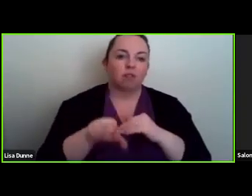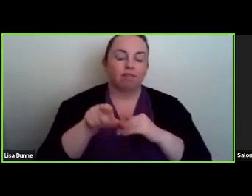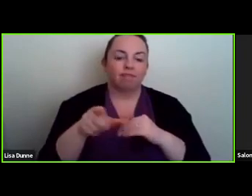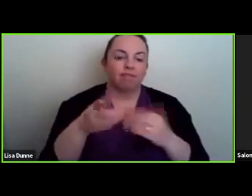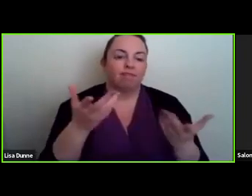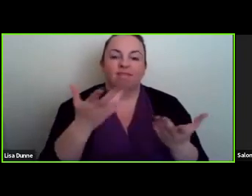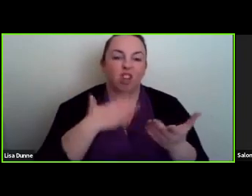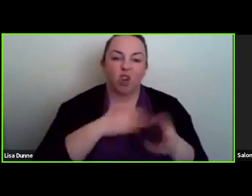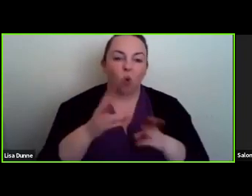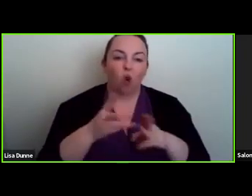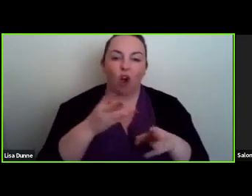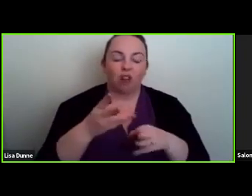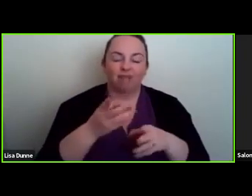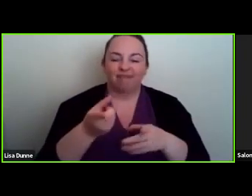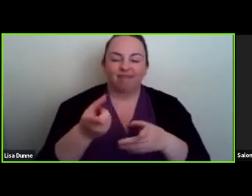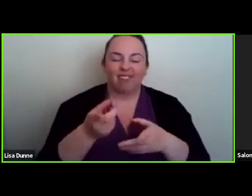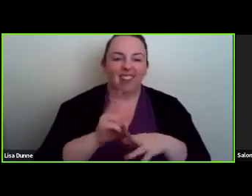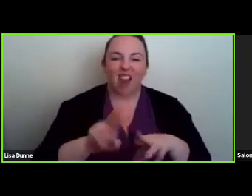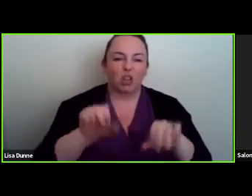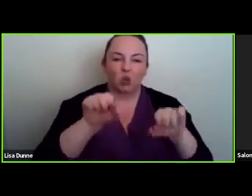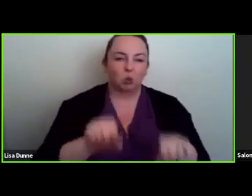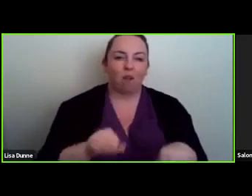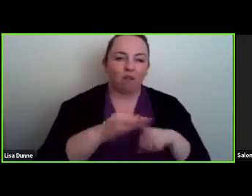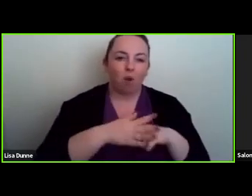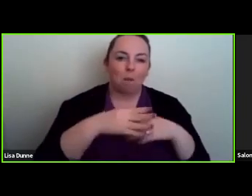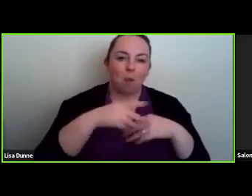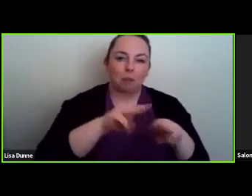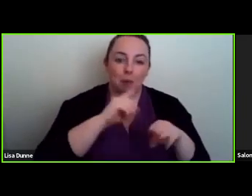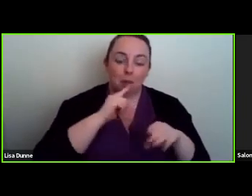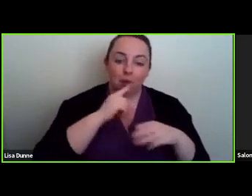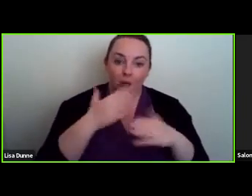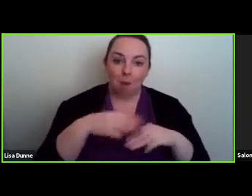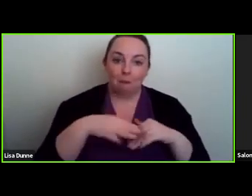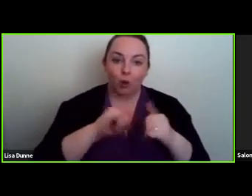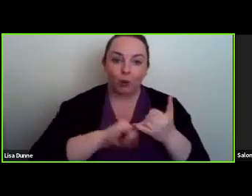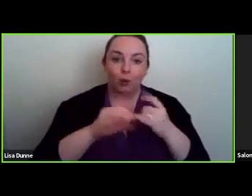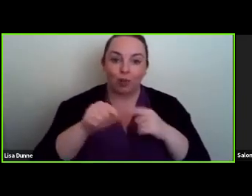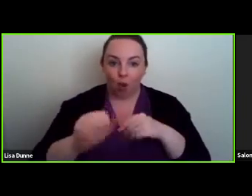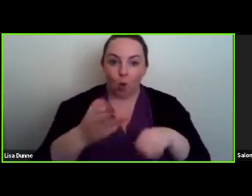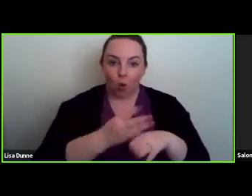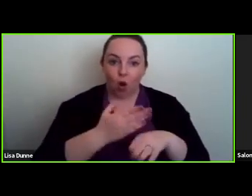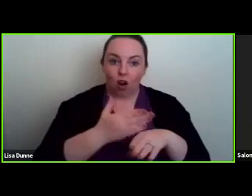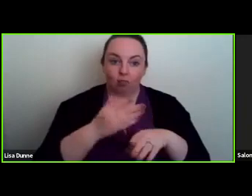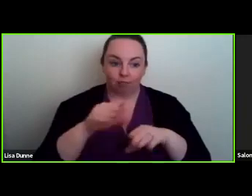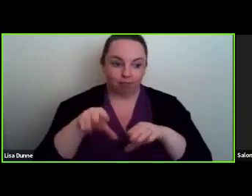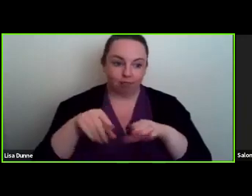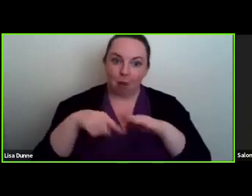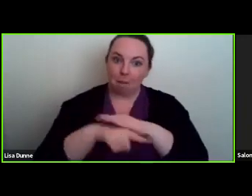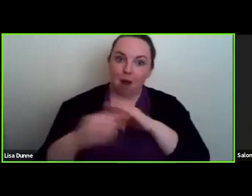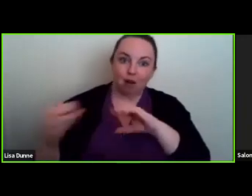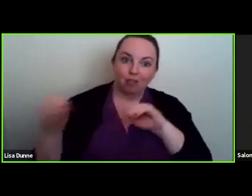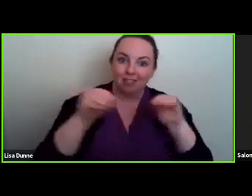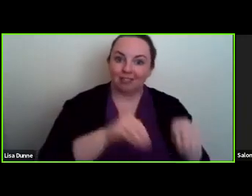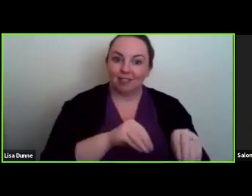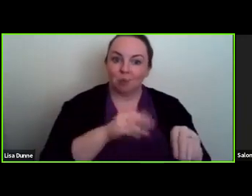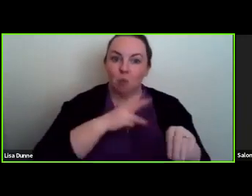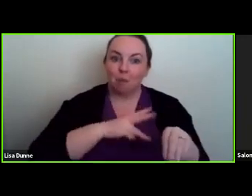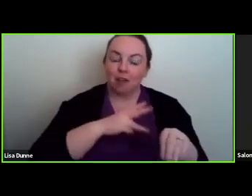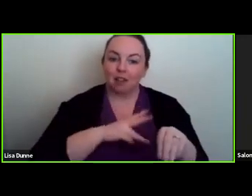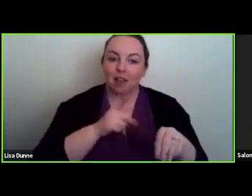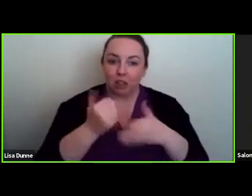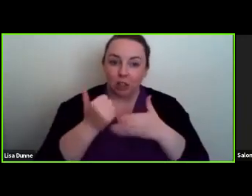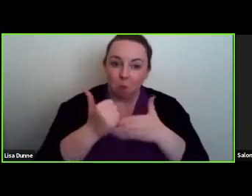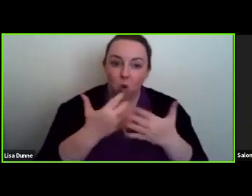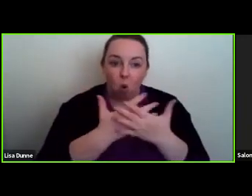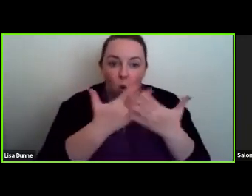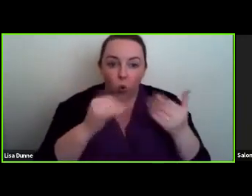is not even suitable for many people. But this is essential work that actually is supporting so many people who need it,